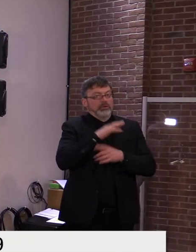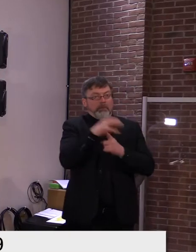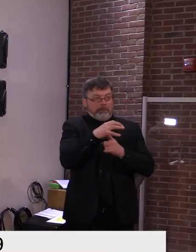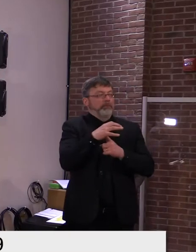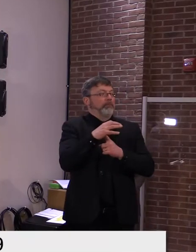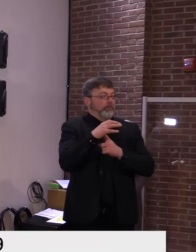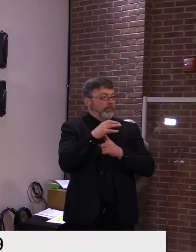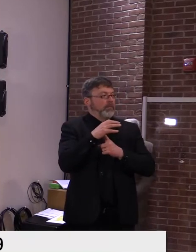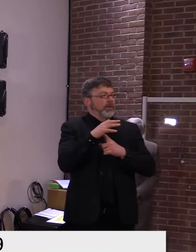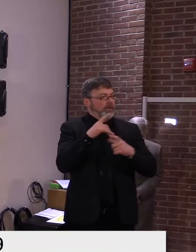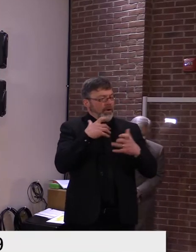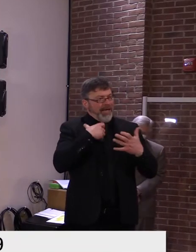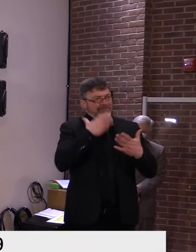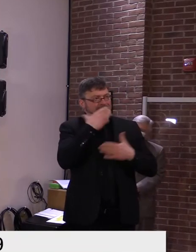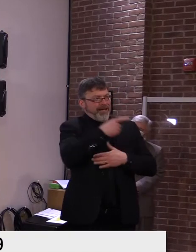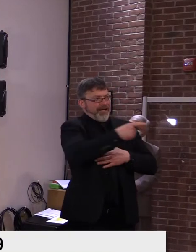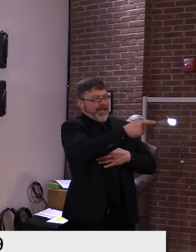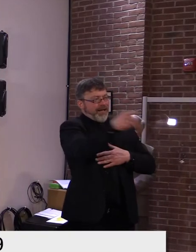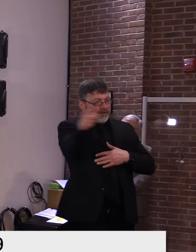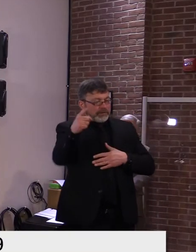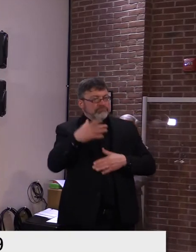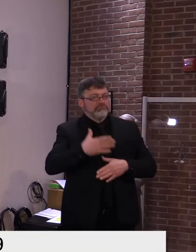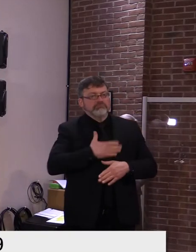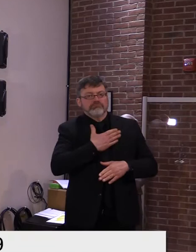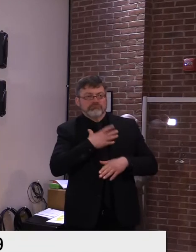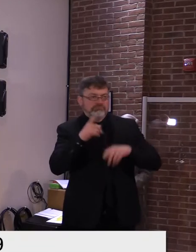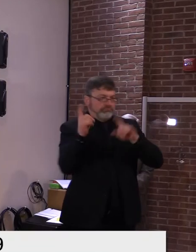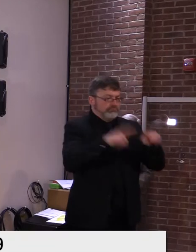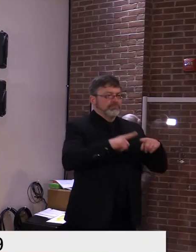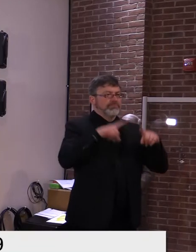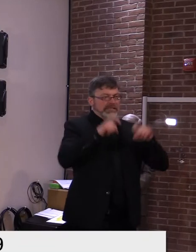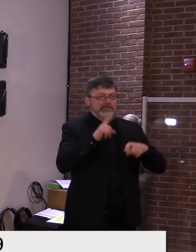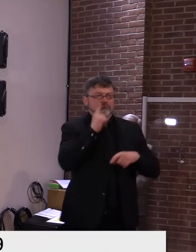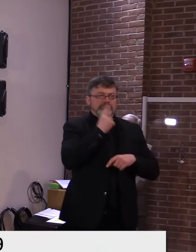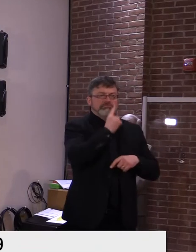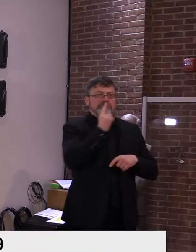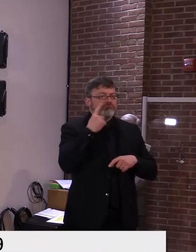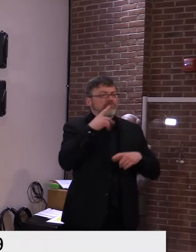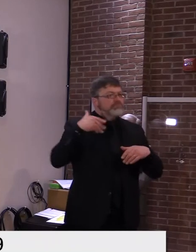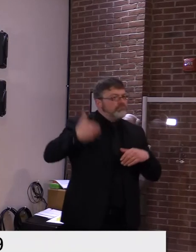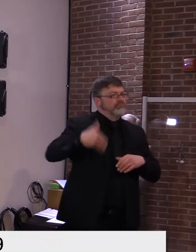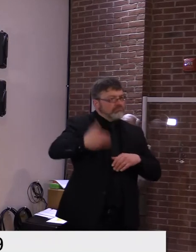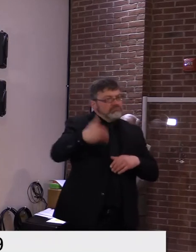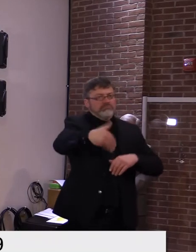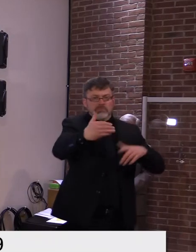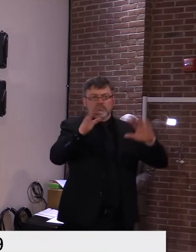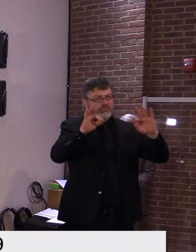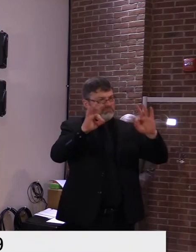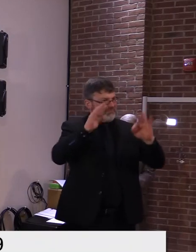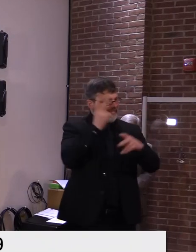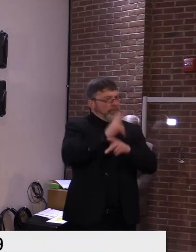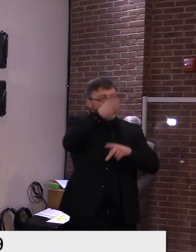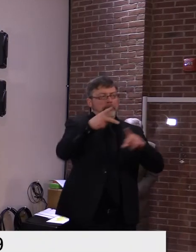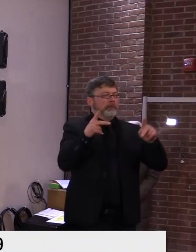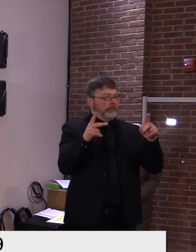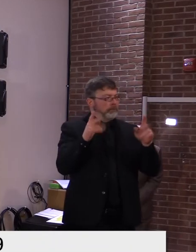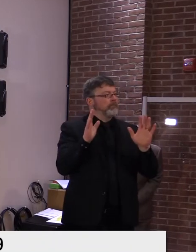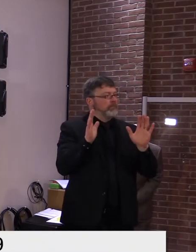tested and our lab teams for all of this work. You can get more information on testing at